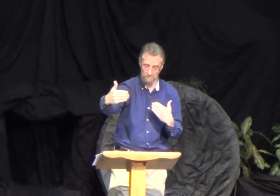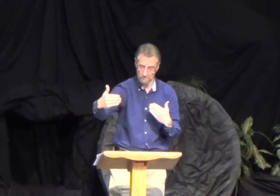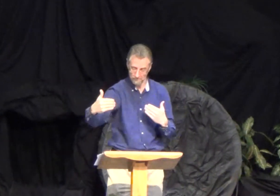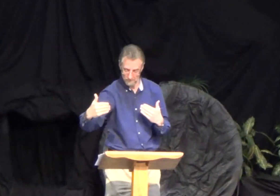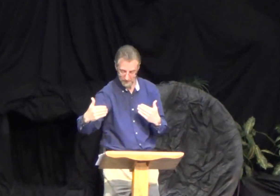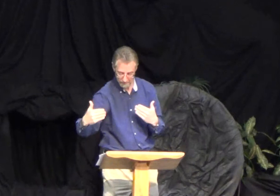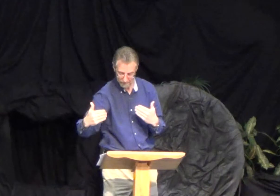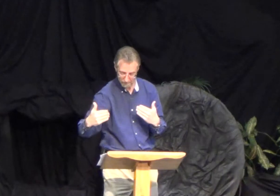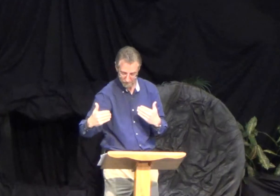go on.